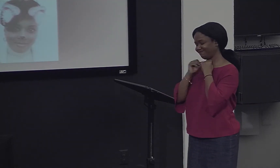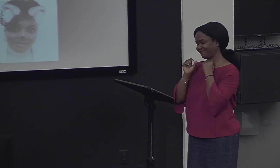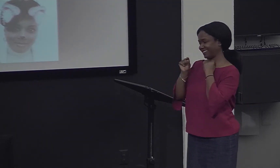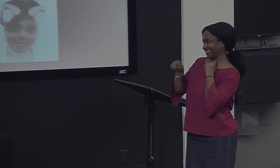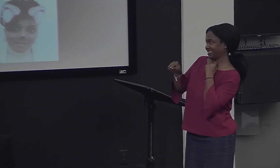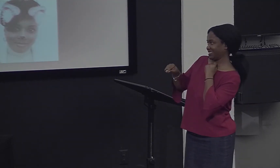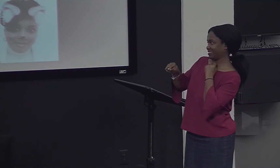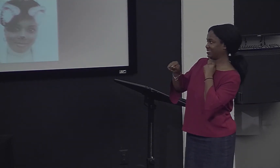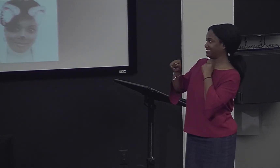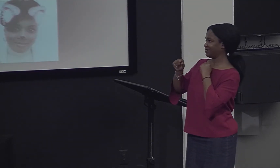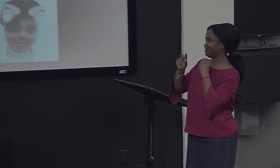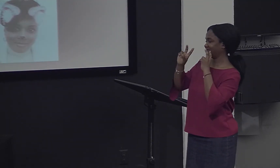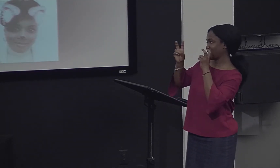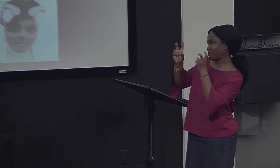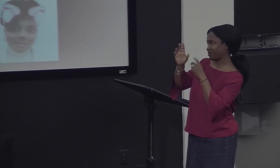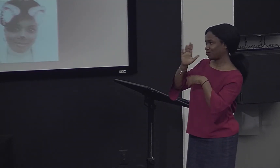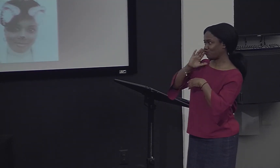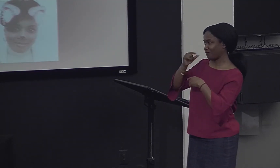Pam, thank you so much.